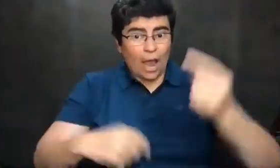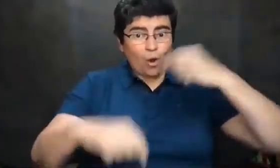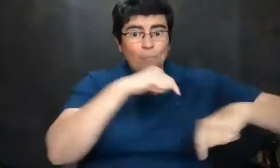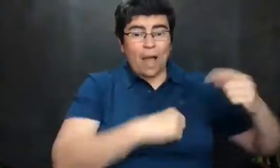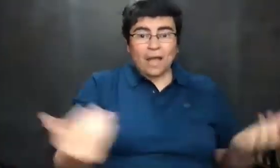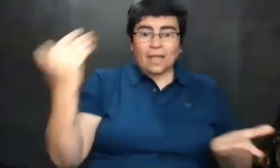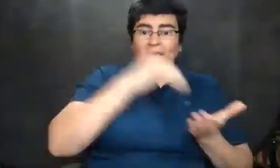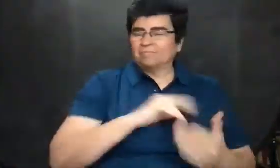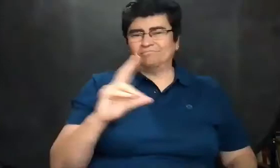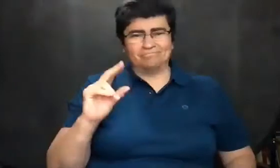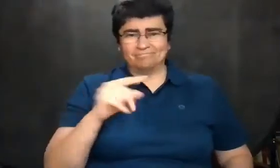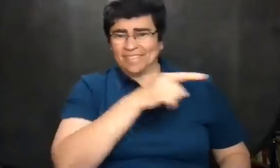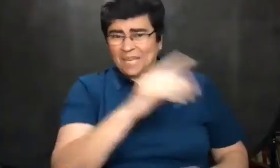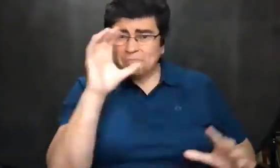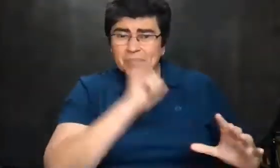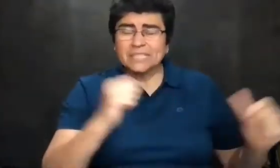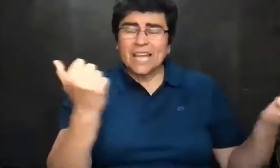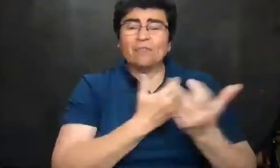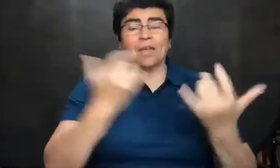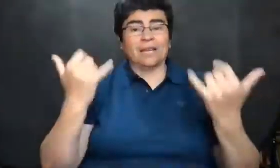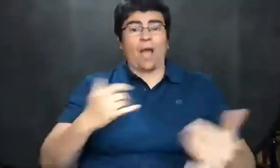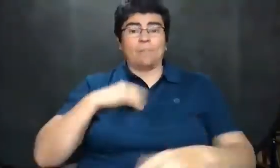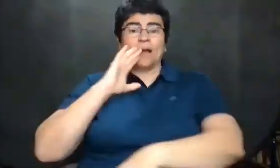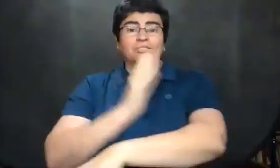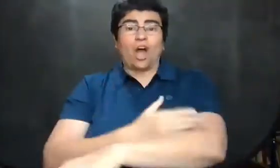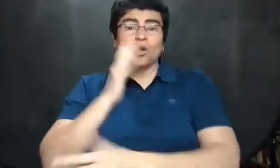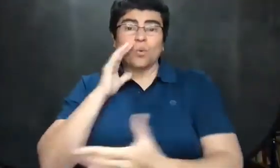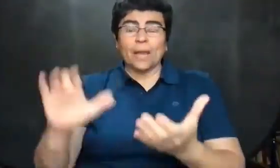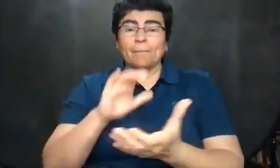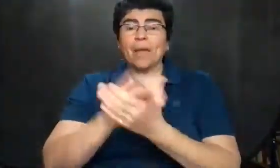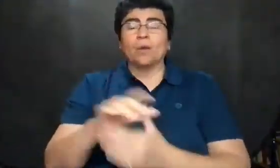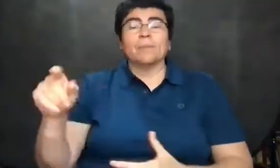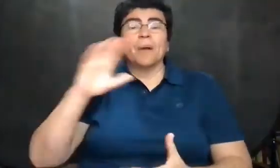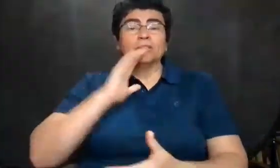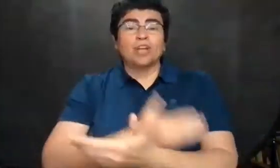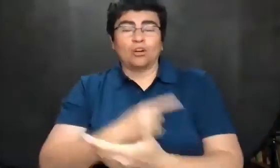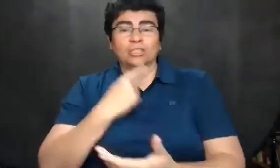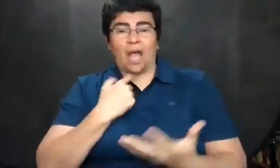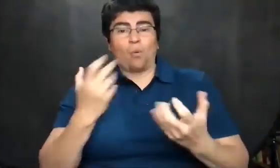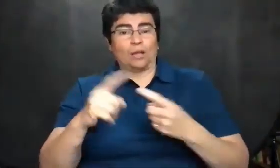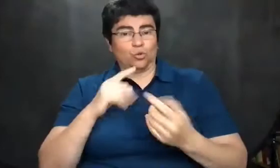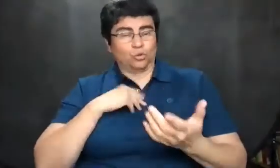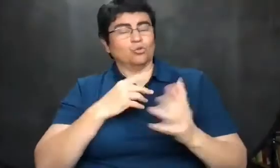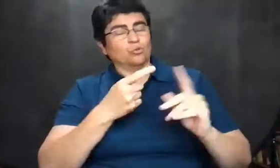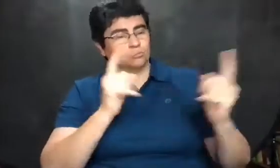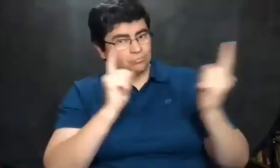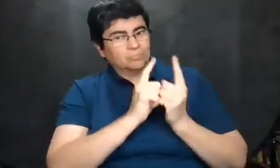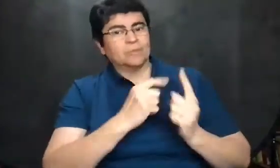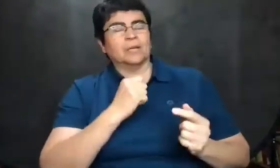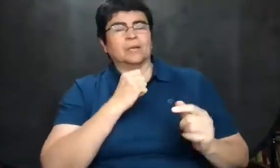back. You know, and now my daughter's going to get married and she said, I want you to clean house with him. You need to go make an amends to him. You need to